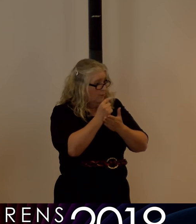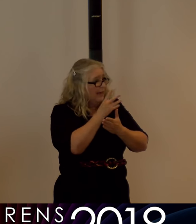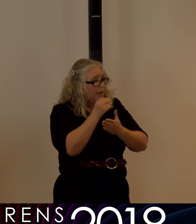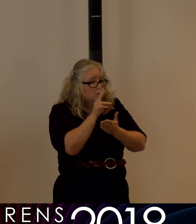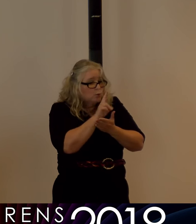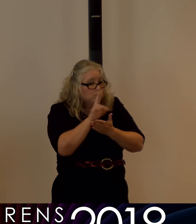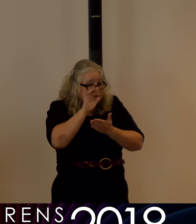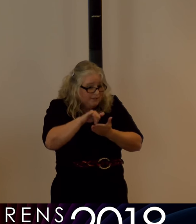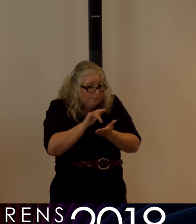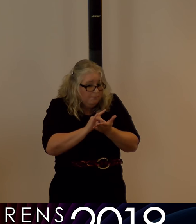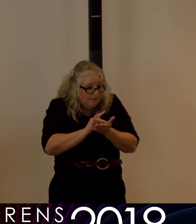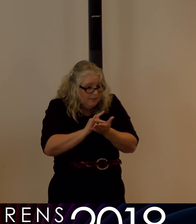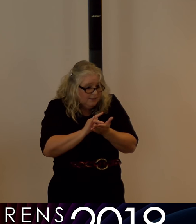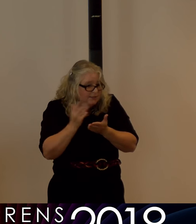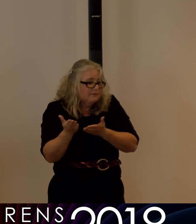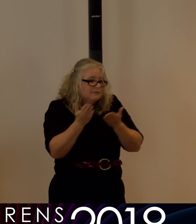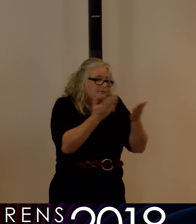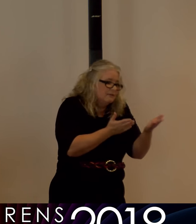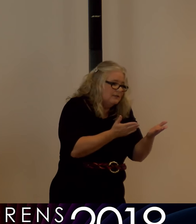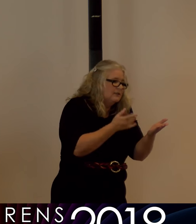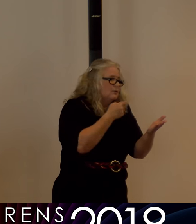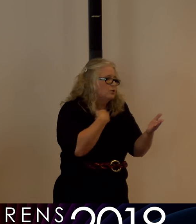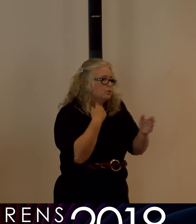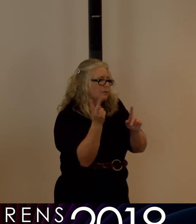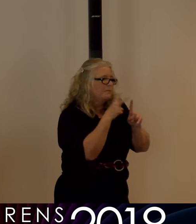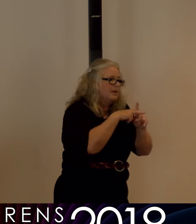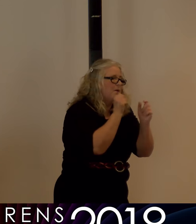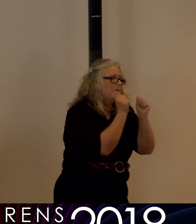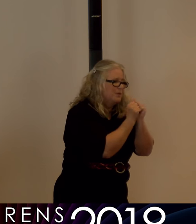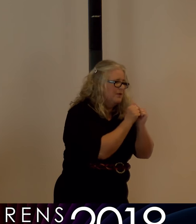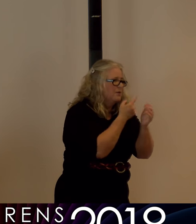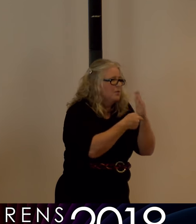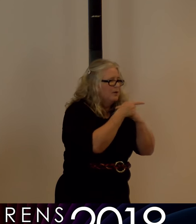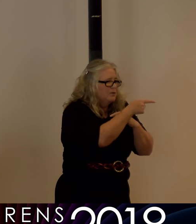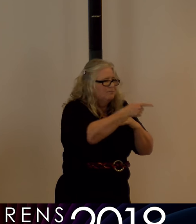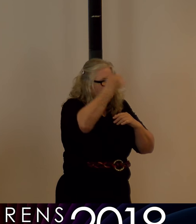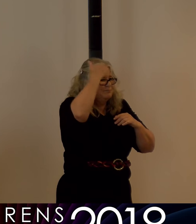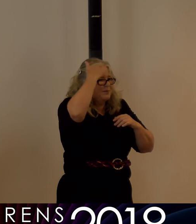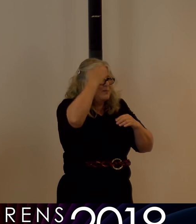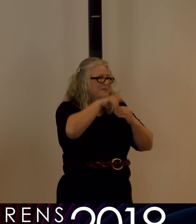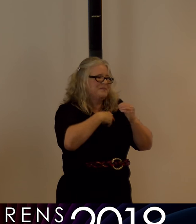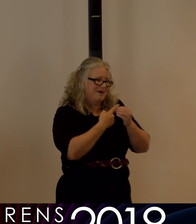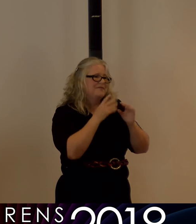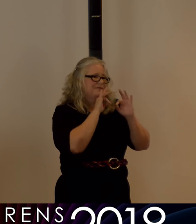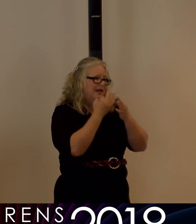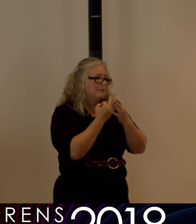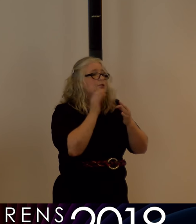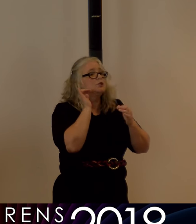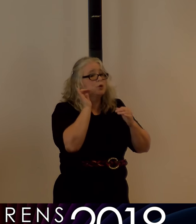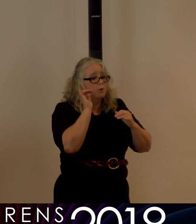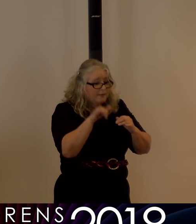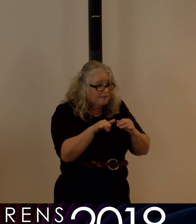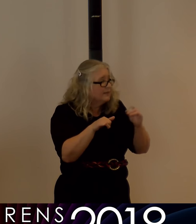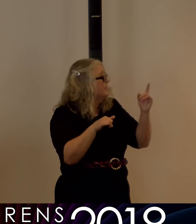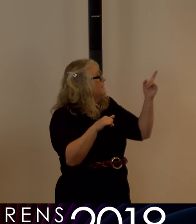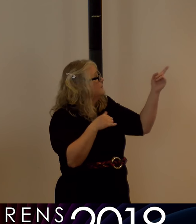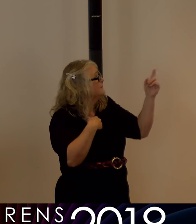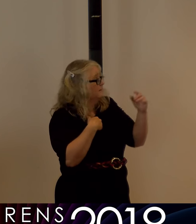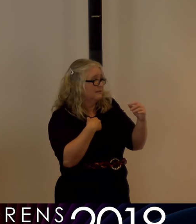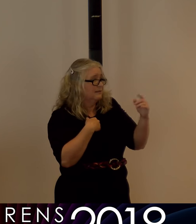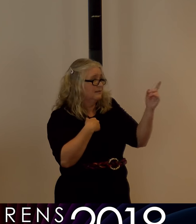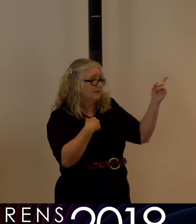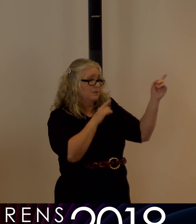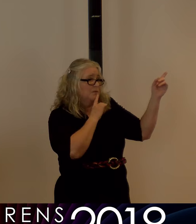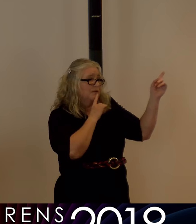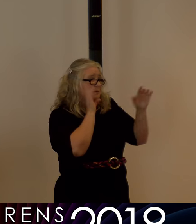families and apply what you know to the families. So this paradigm is just a general approach to how I think about exploring